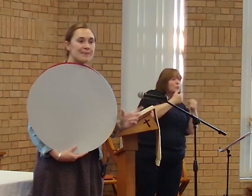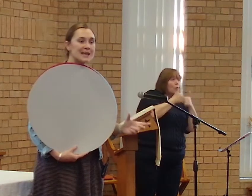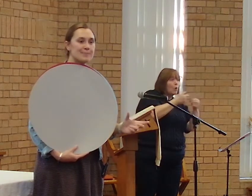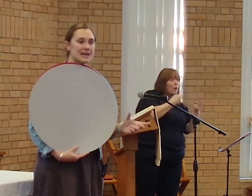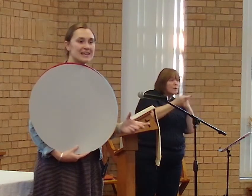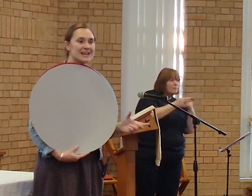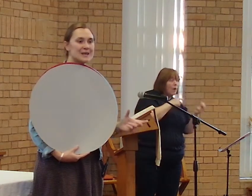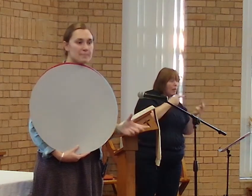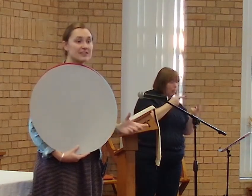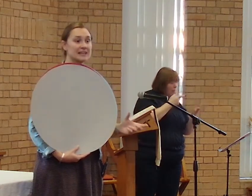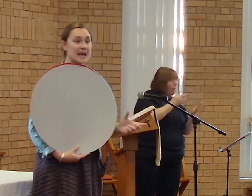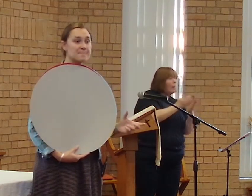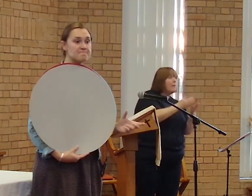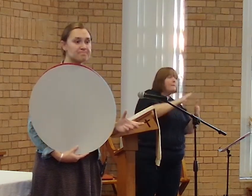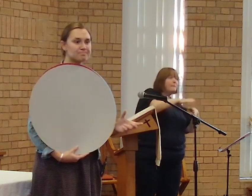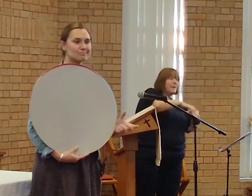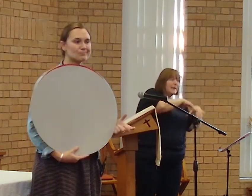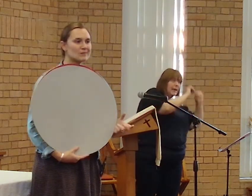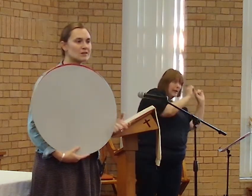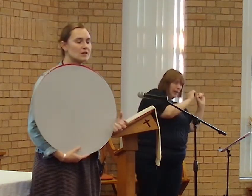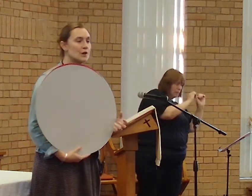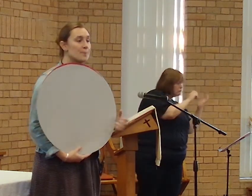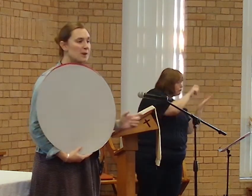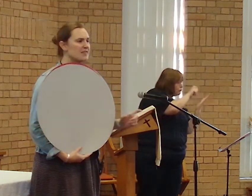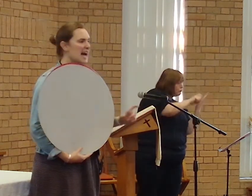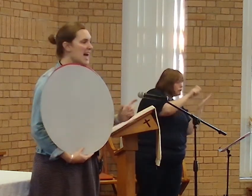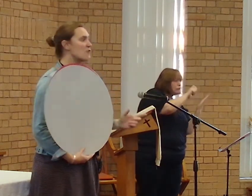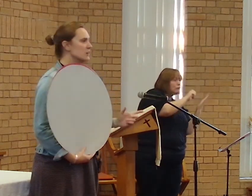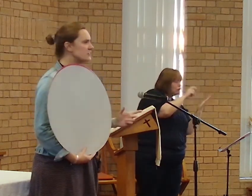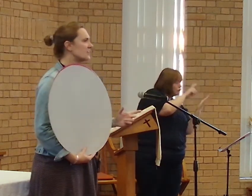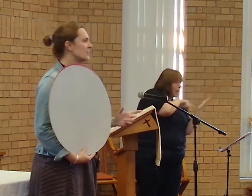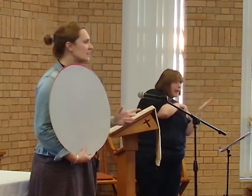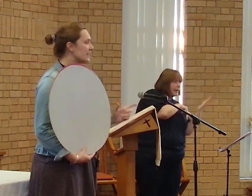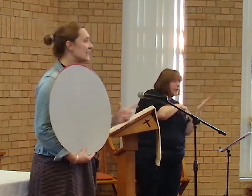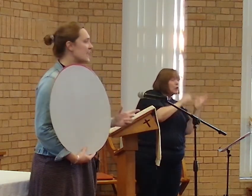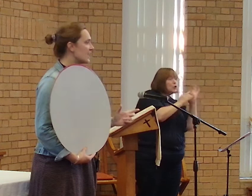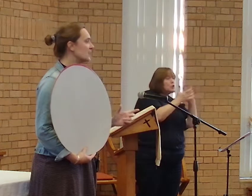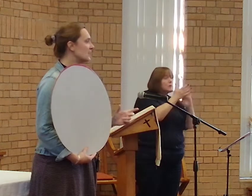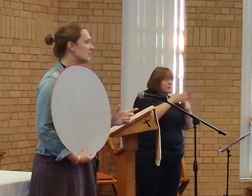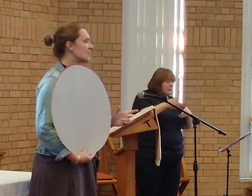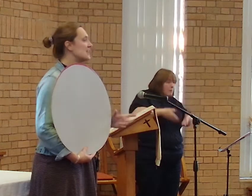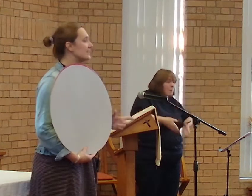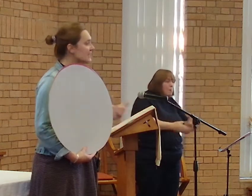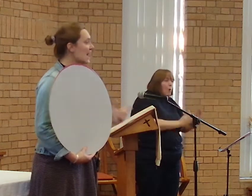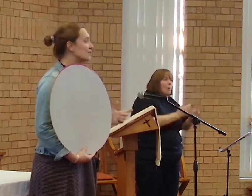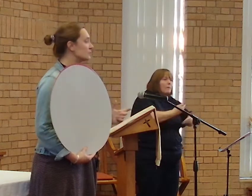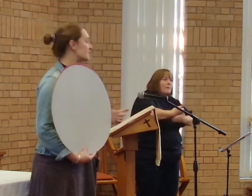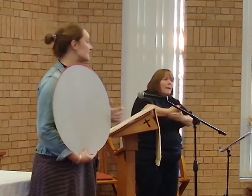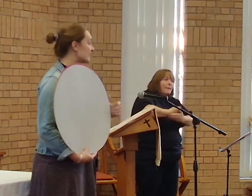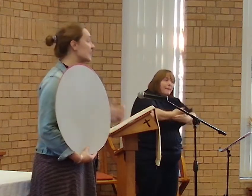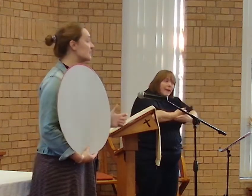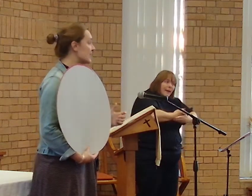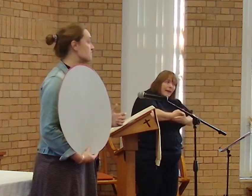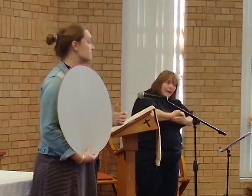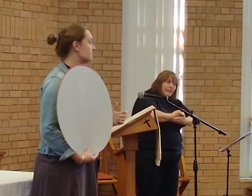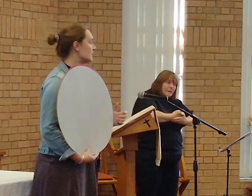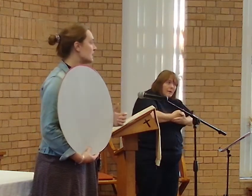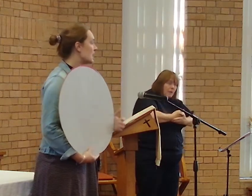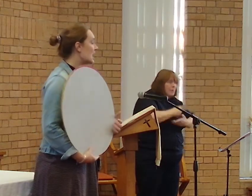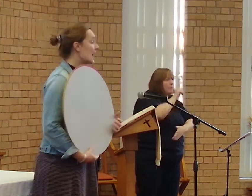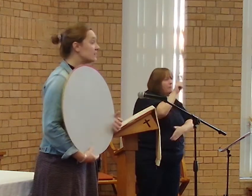born as a baby in Bethlehem, but that Herod, the king, is out to kill